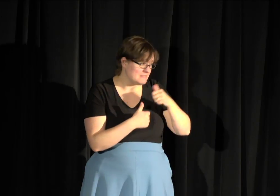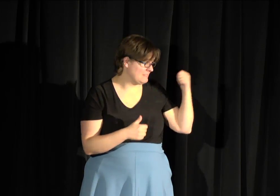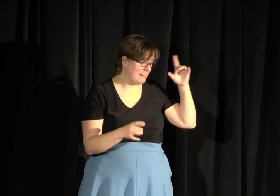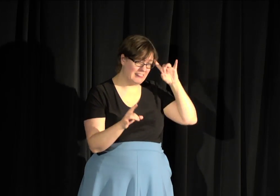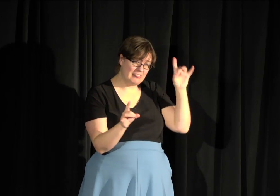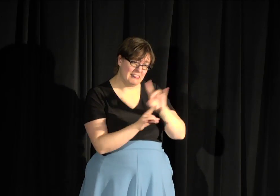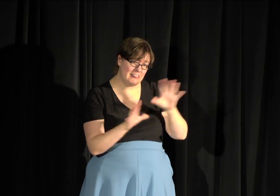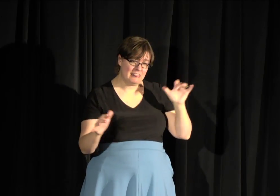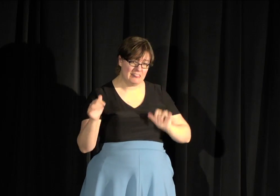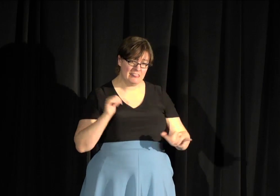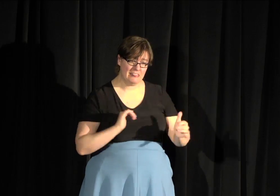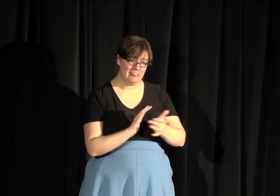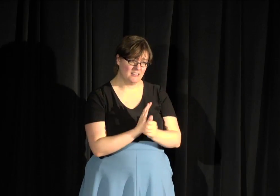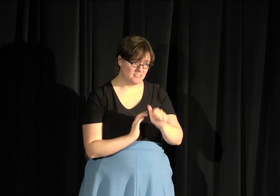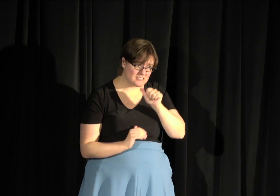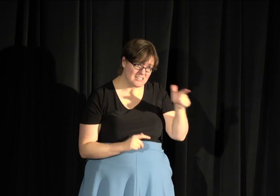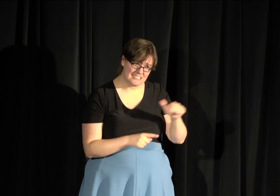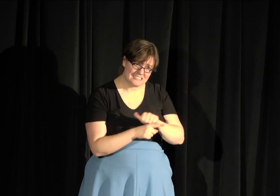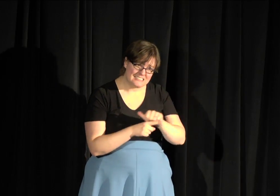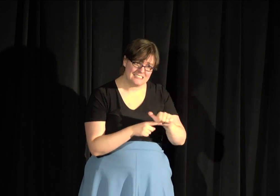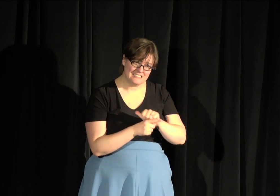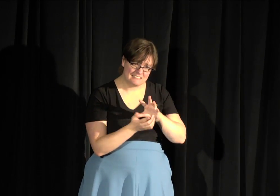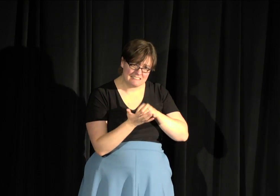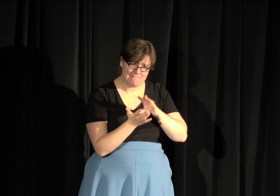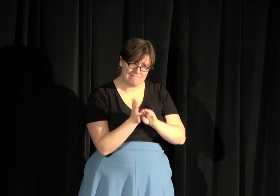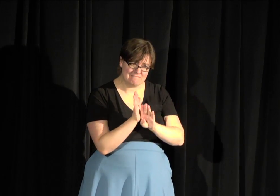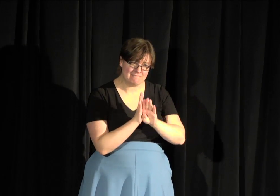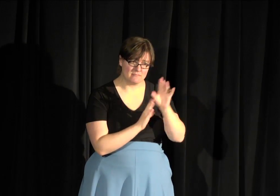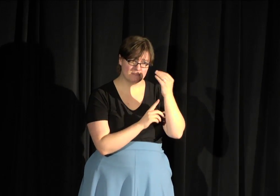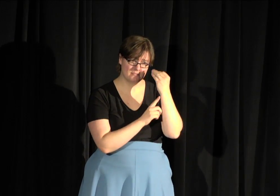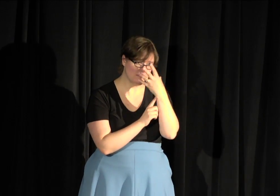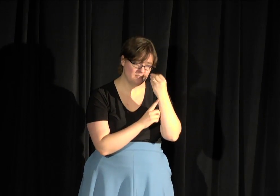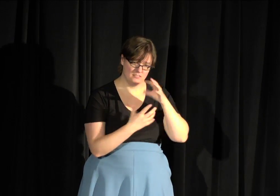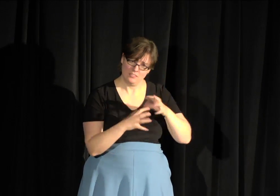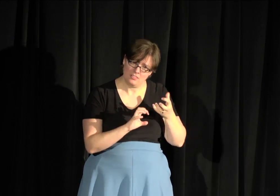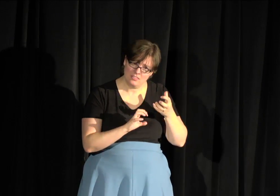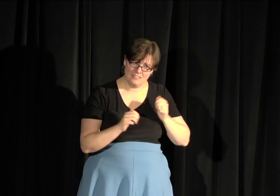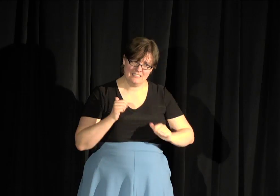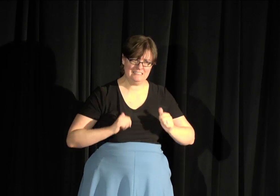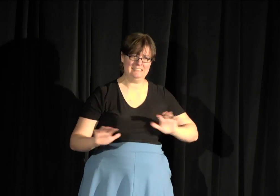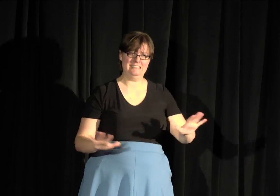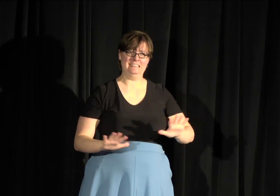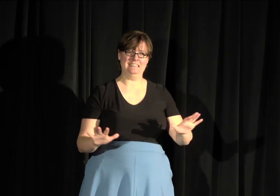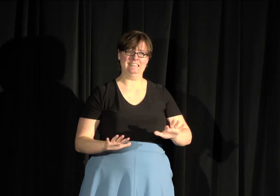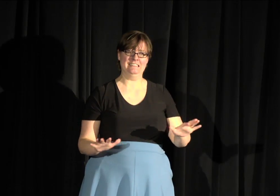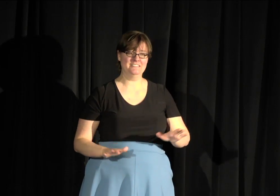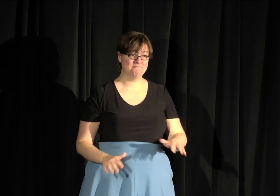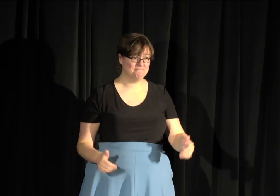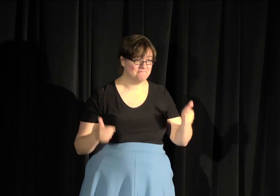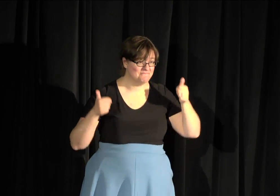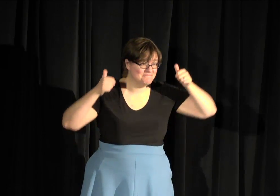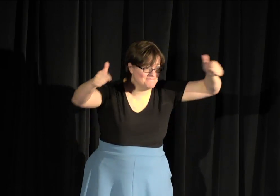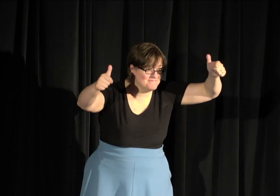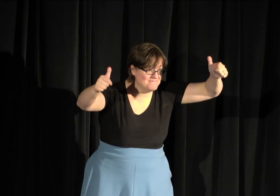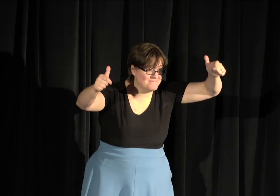have flash, because it's very distracting to the actors. They've worked really hard, and it just might throw them off.